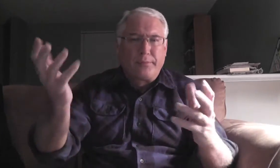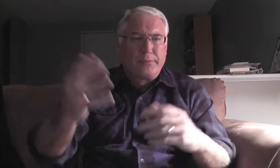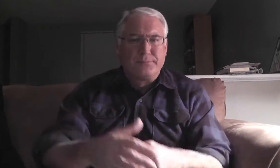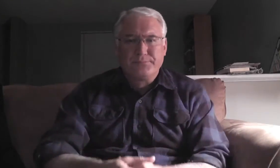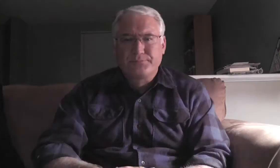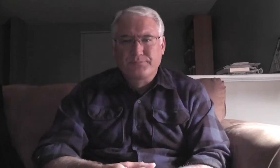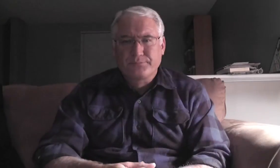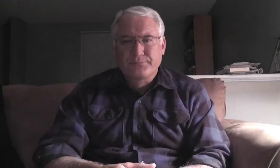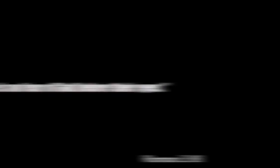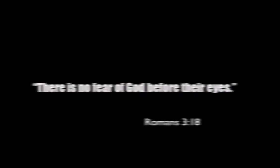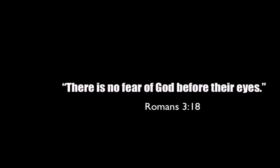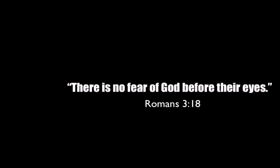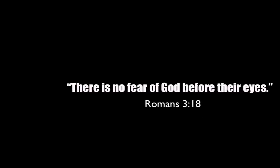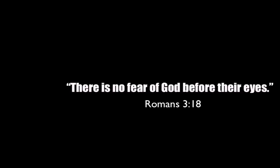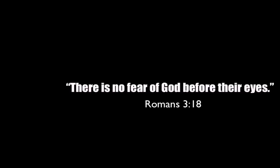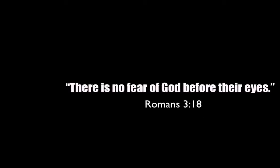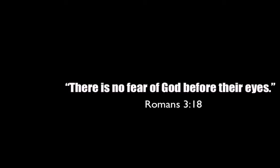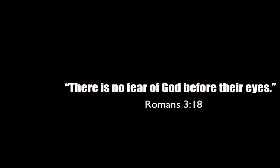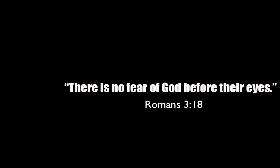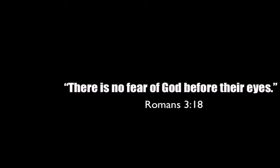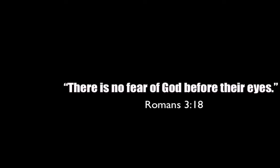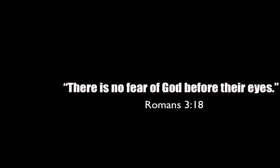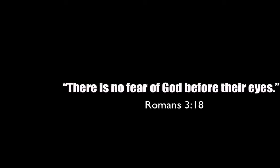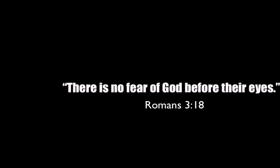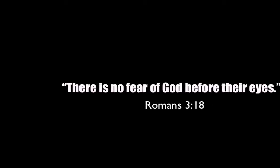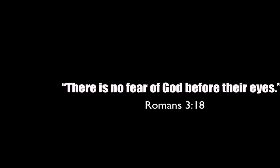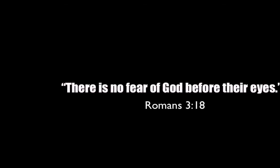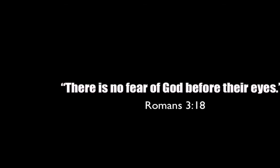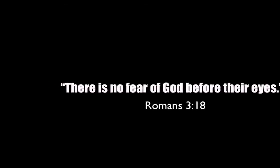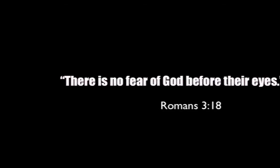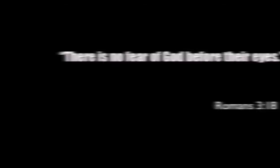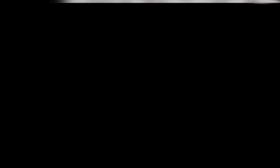sins. Nothing. There is no fear of God before their eyes.